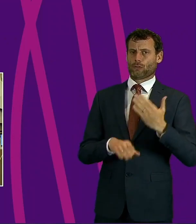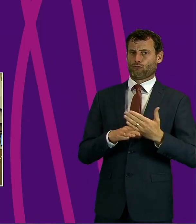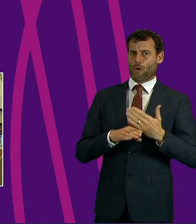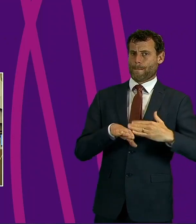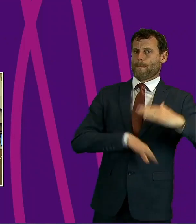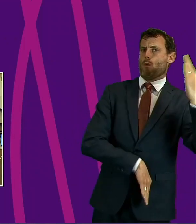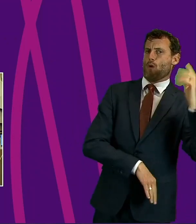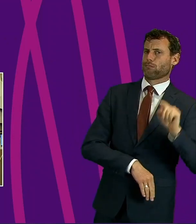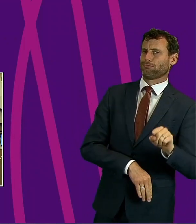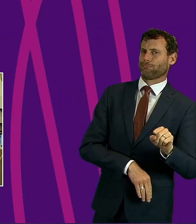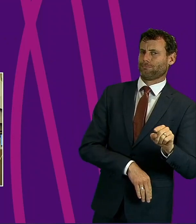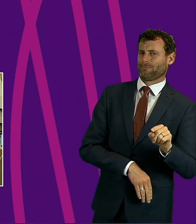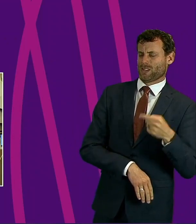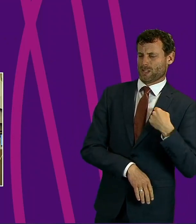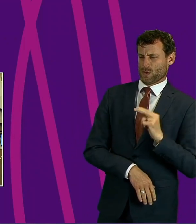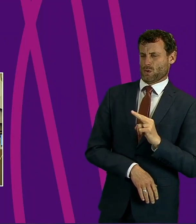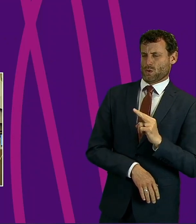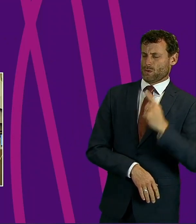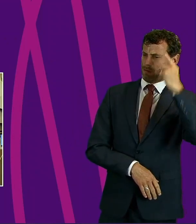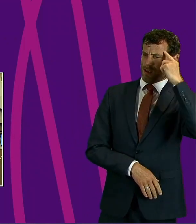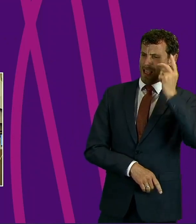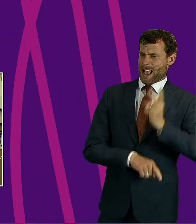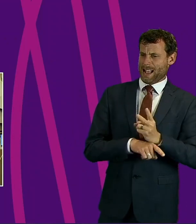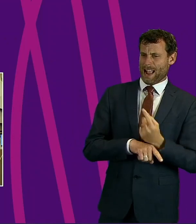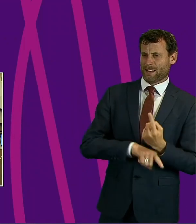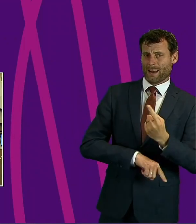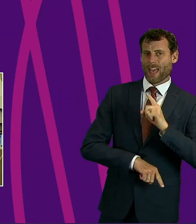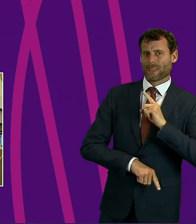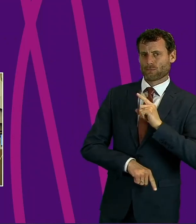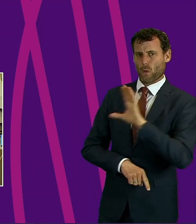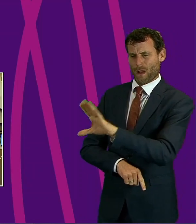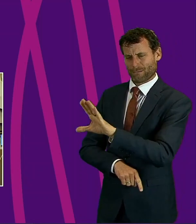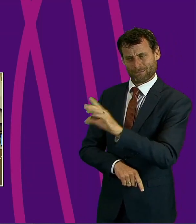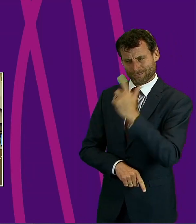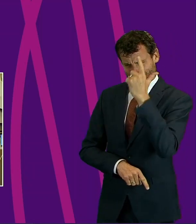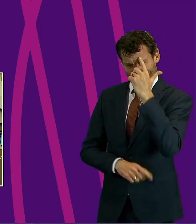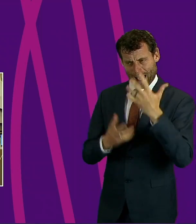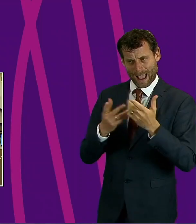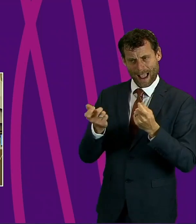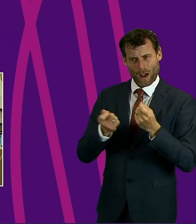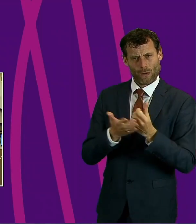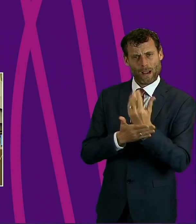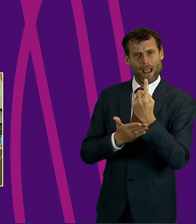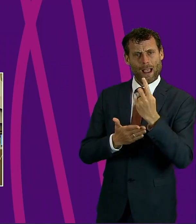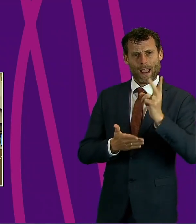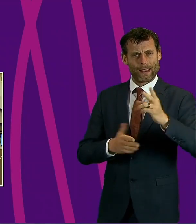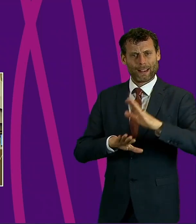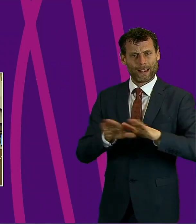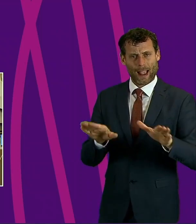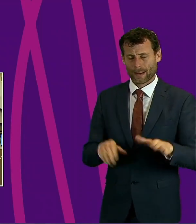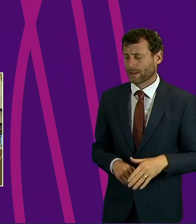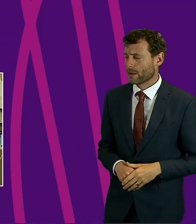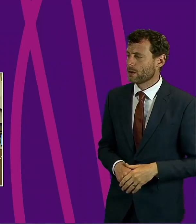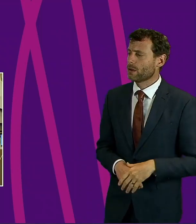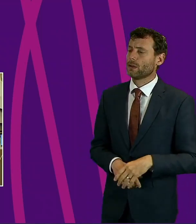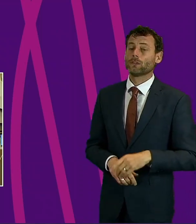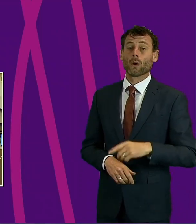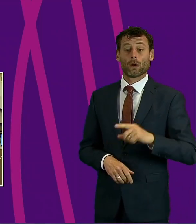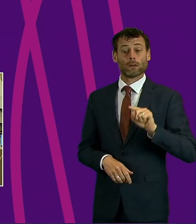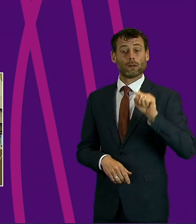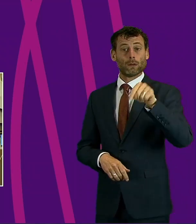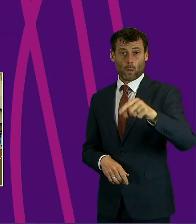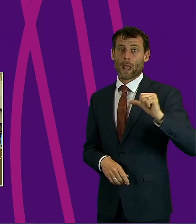have recognised this particularly. But I ask the First Minister we should continue to take a gendered response to the anticipated jobs recession